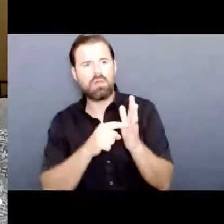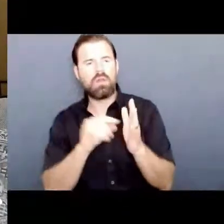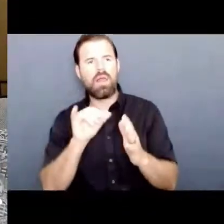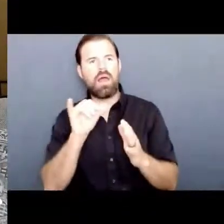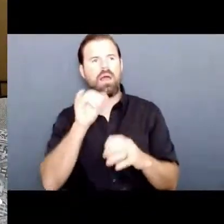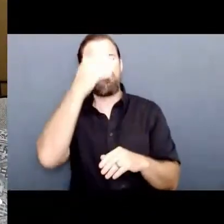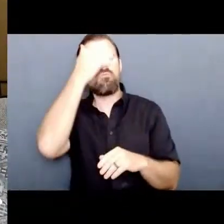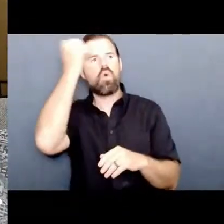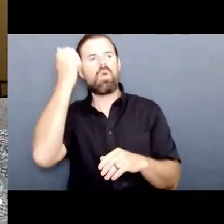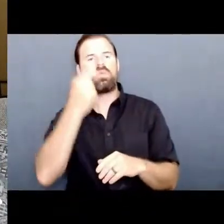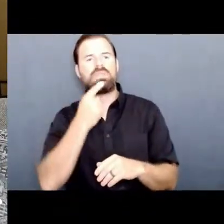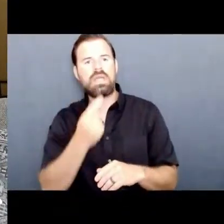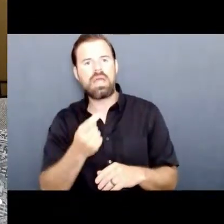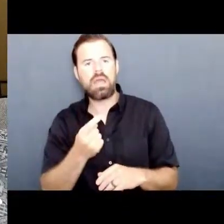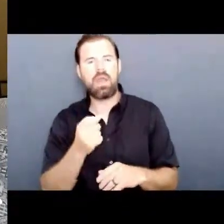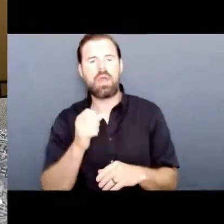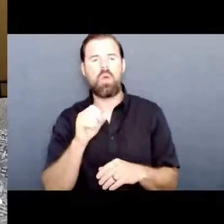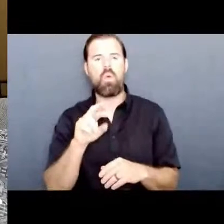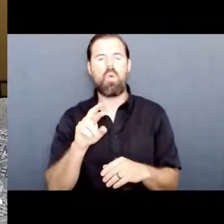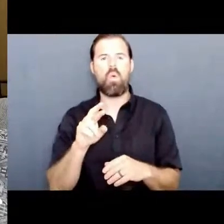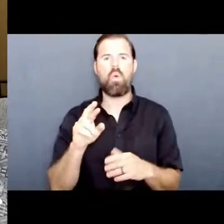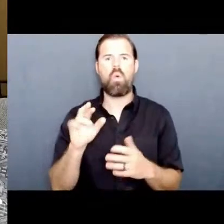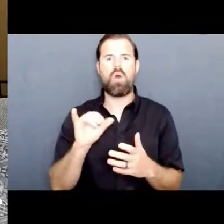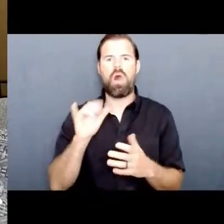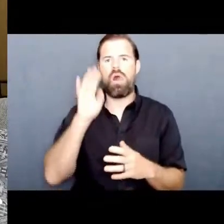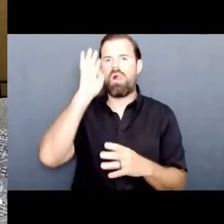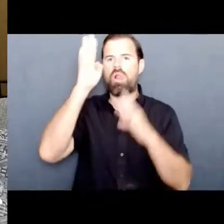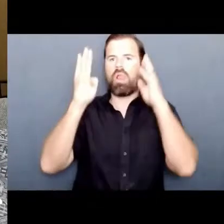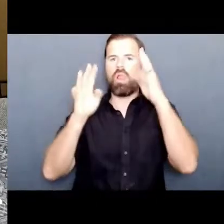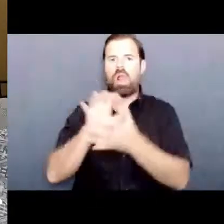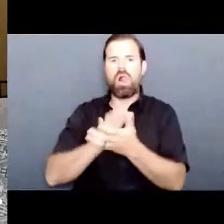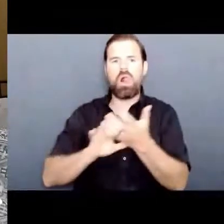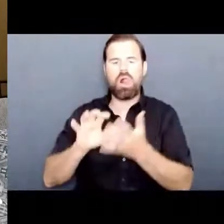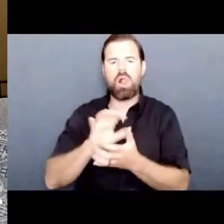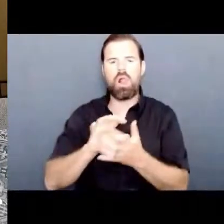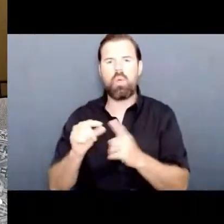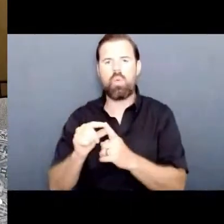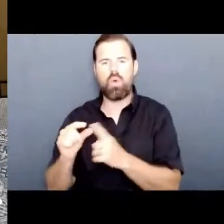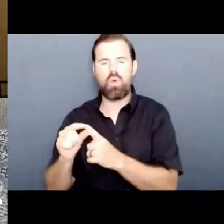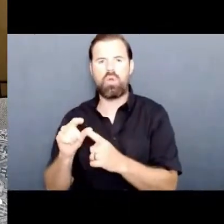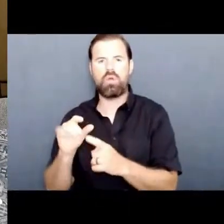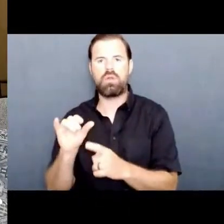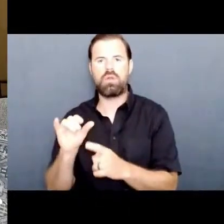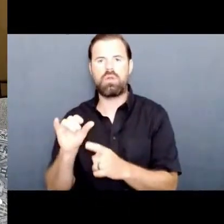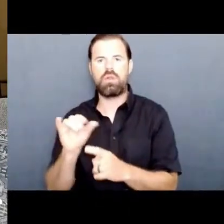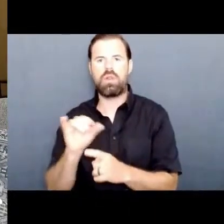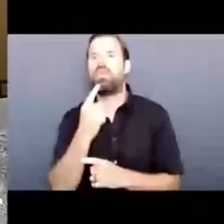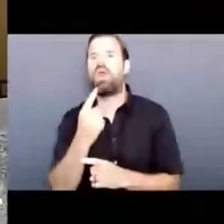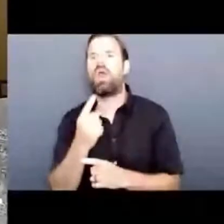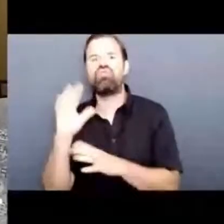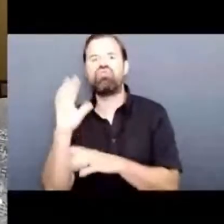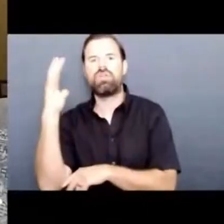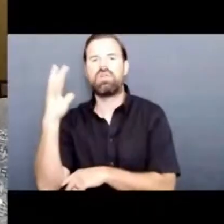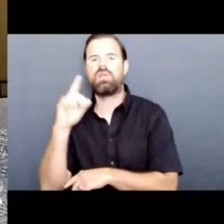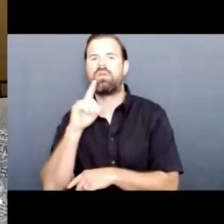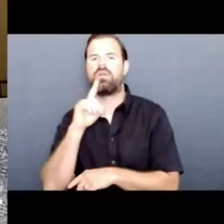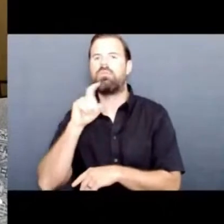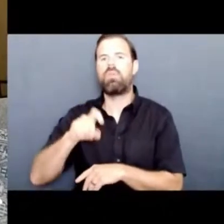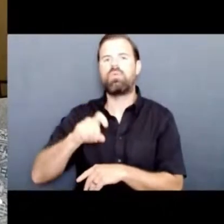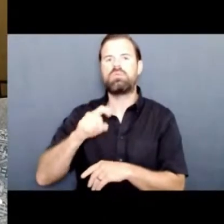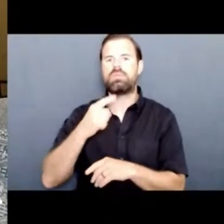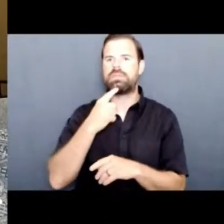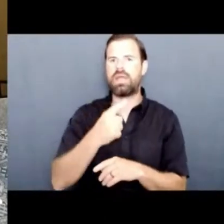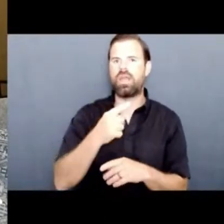what I'm saying, or mix up words, like, I don't know, say tree when I really meant to say